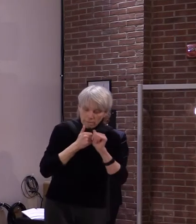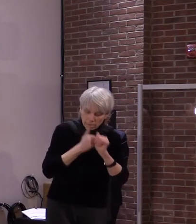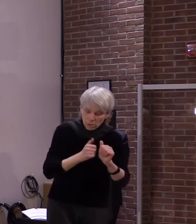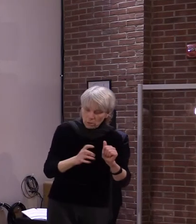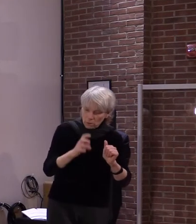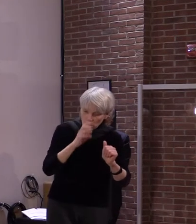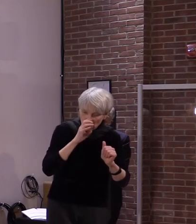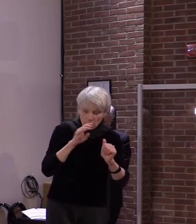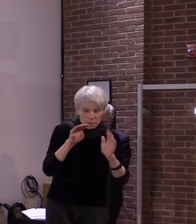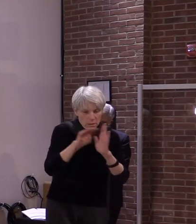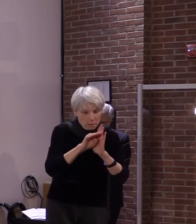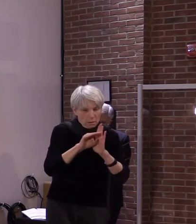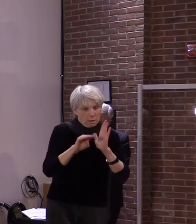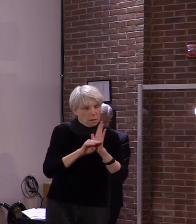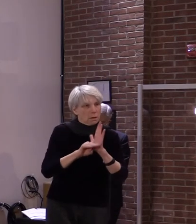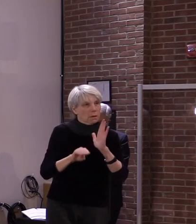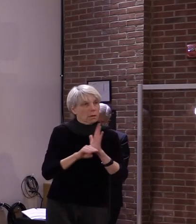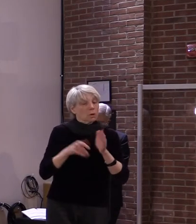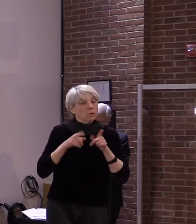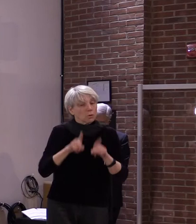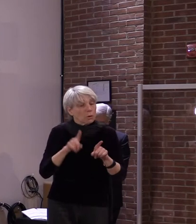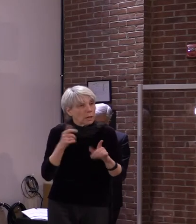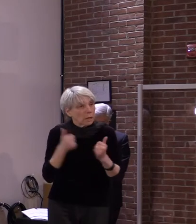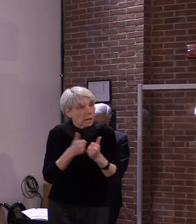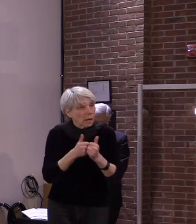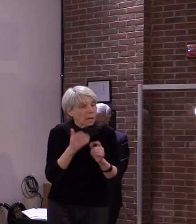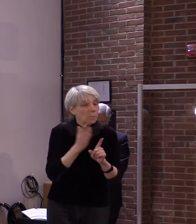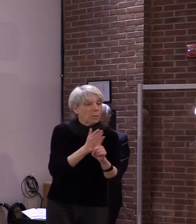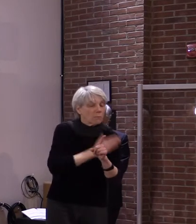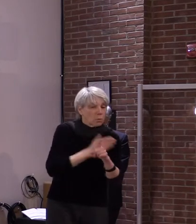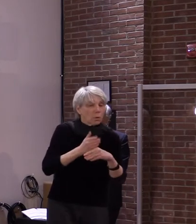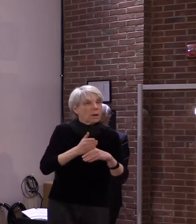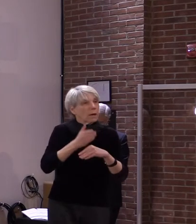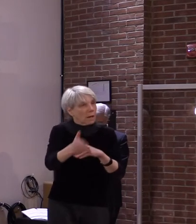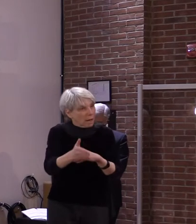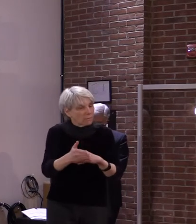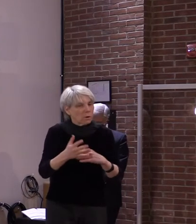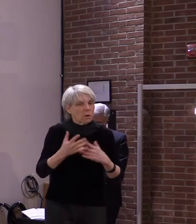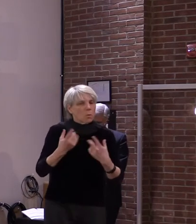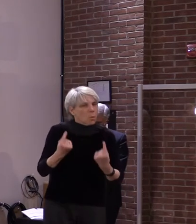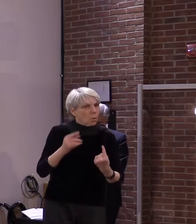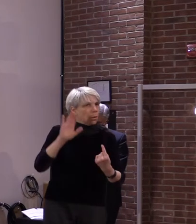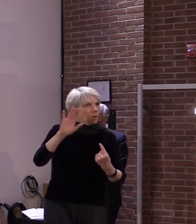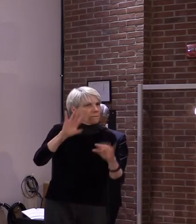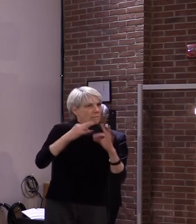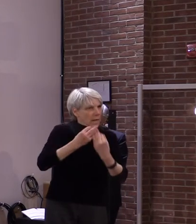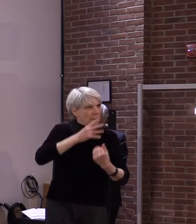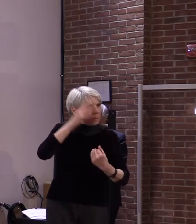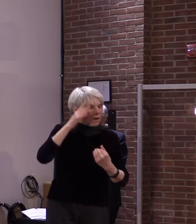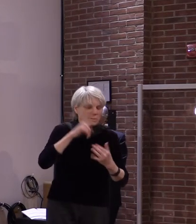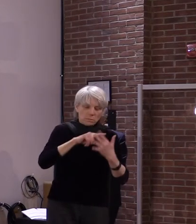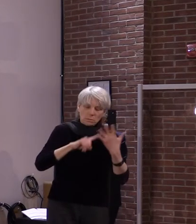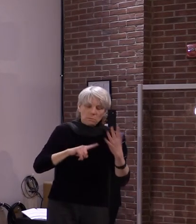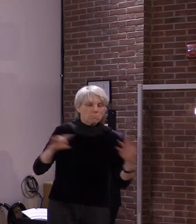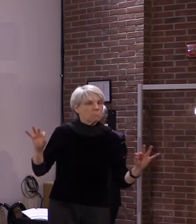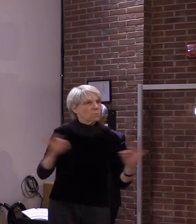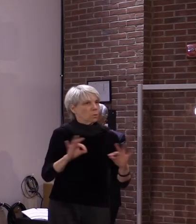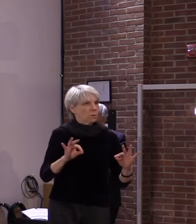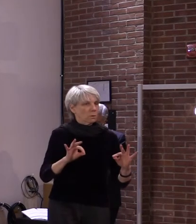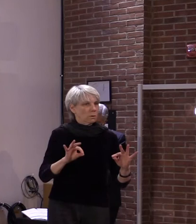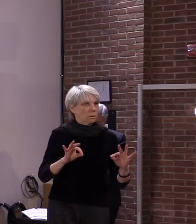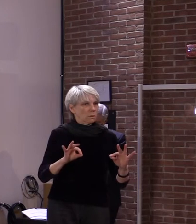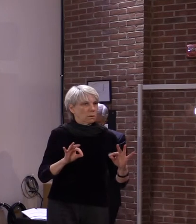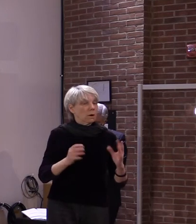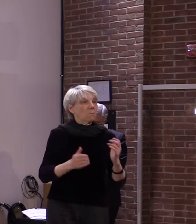games and the behavior of athletes and their families at those critical times before and